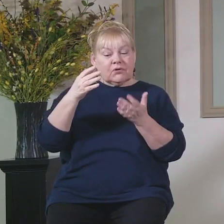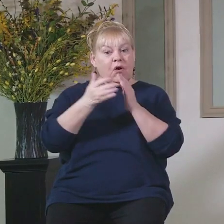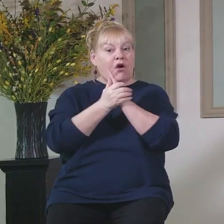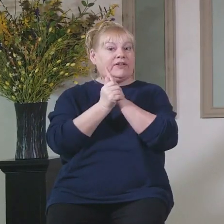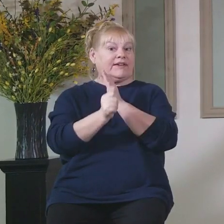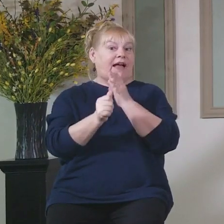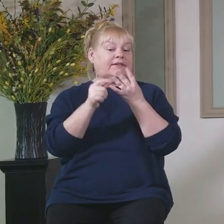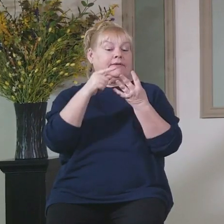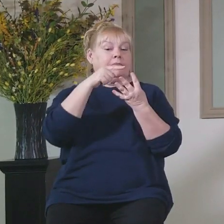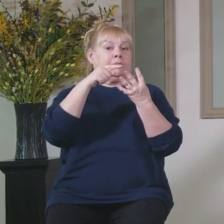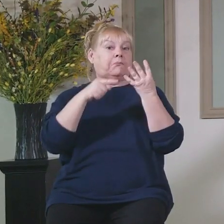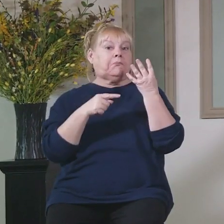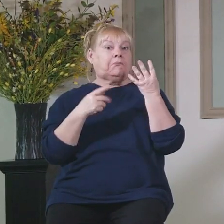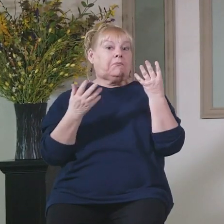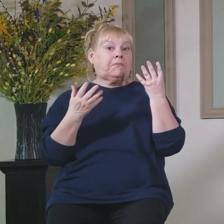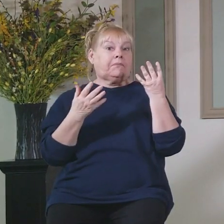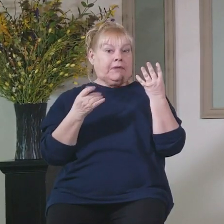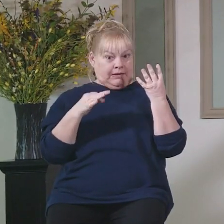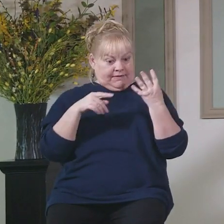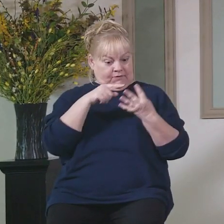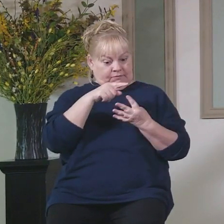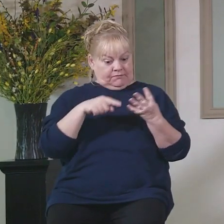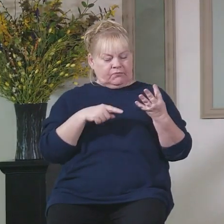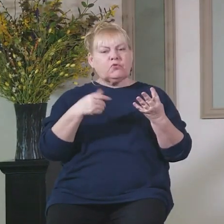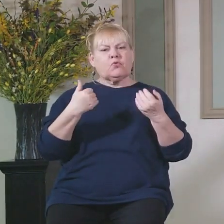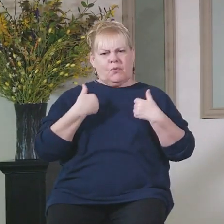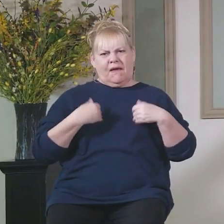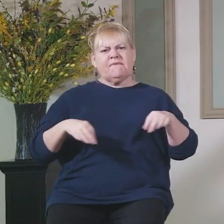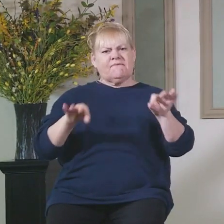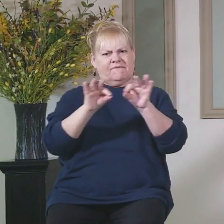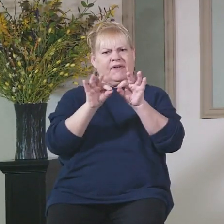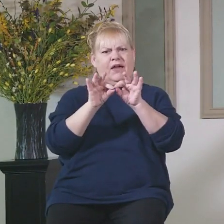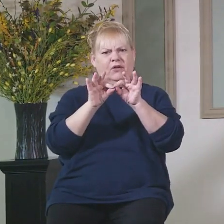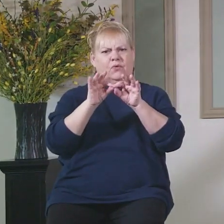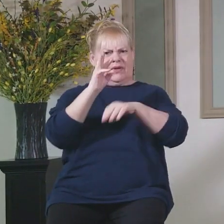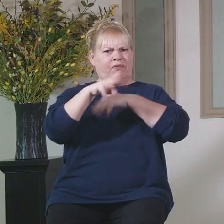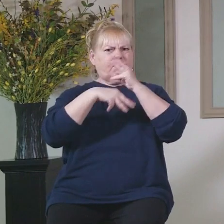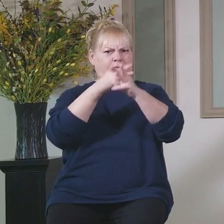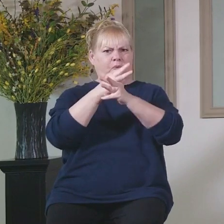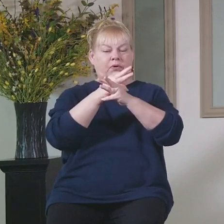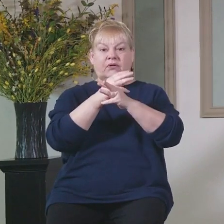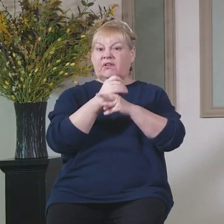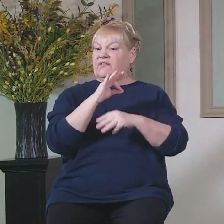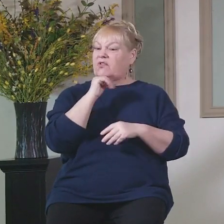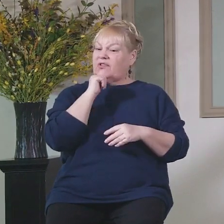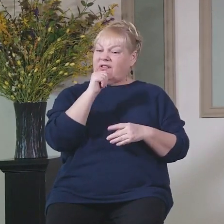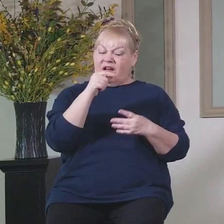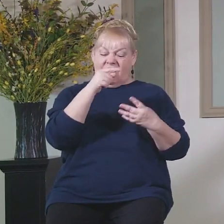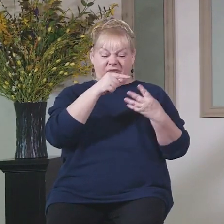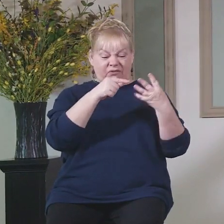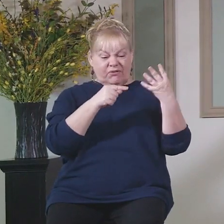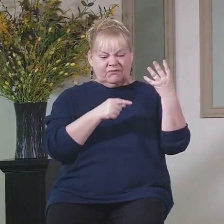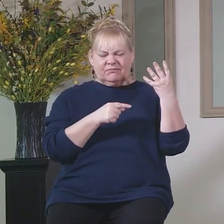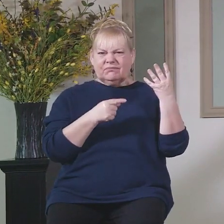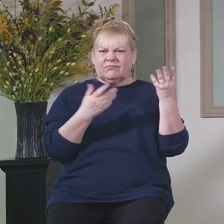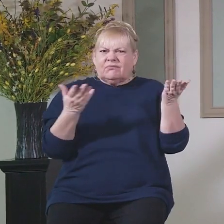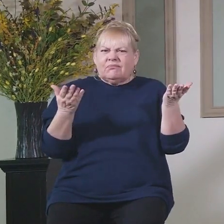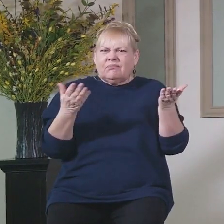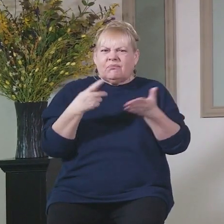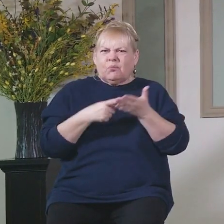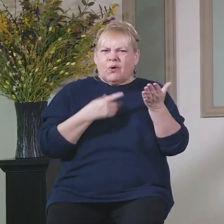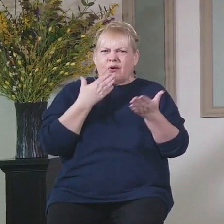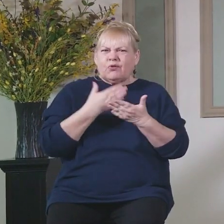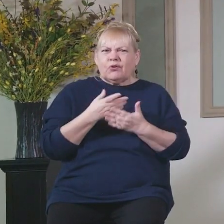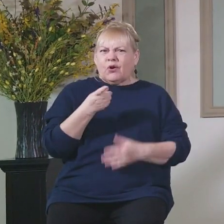talented? And if you are, you have value. And if you're not, well, what good are you?